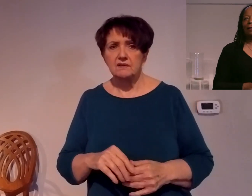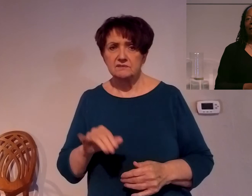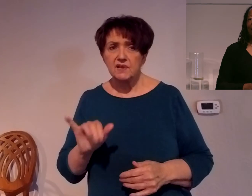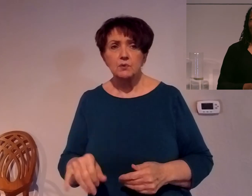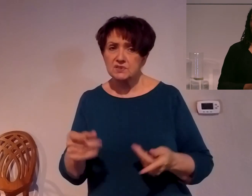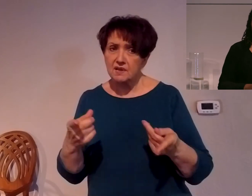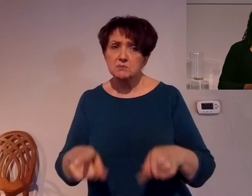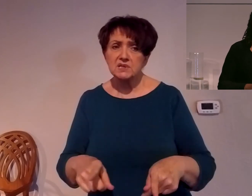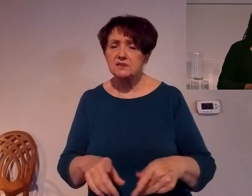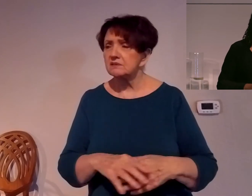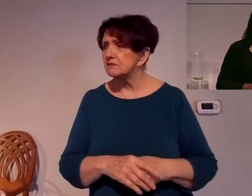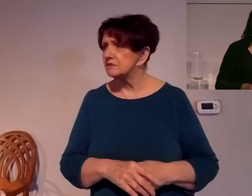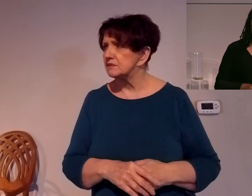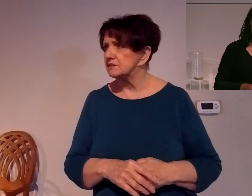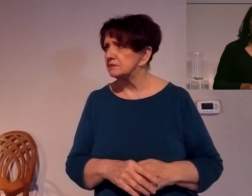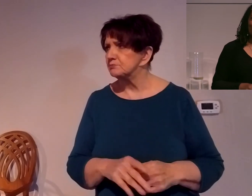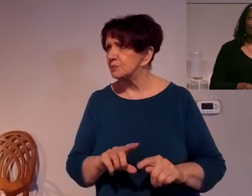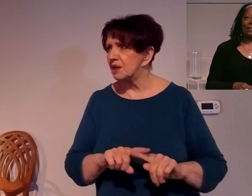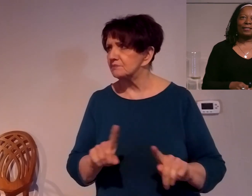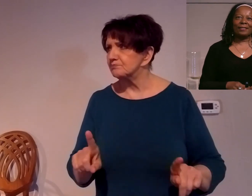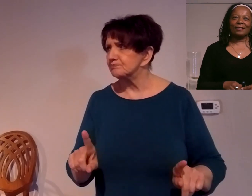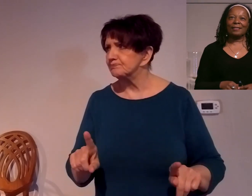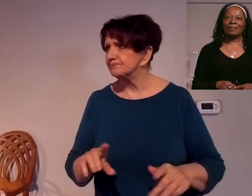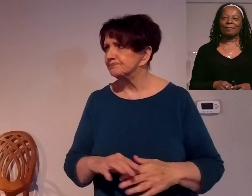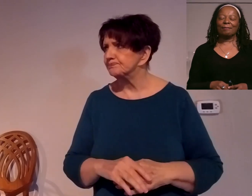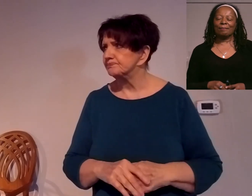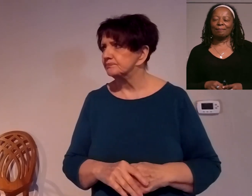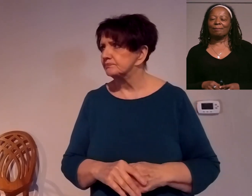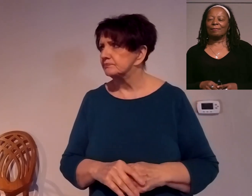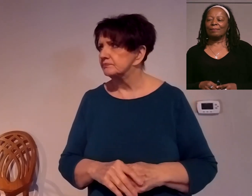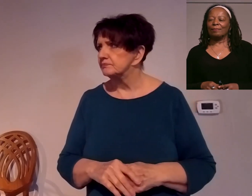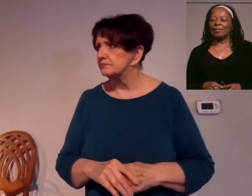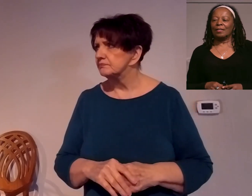happening. But